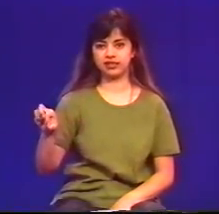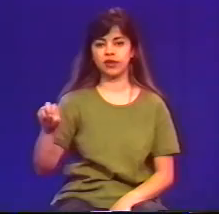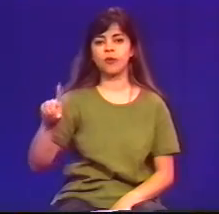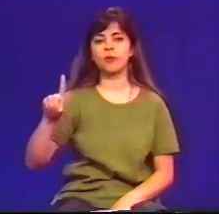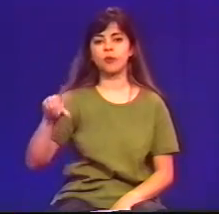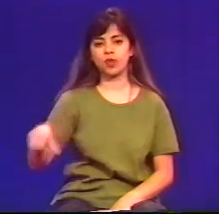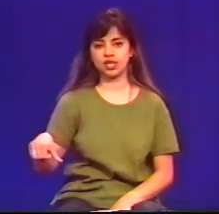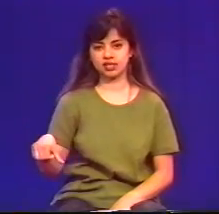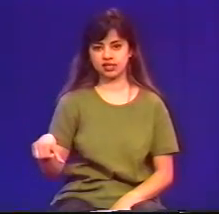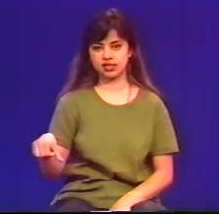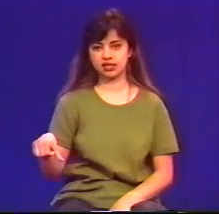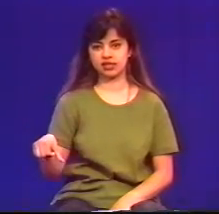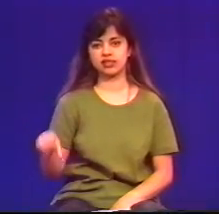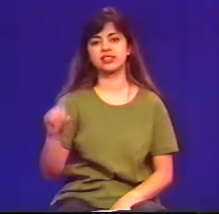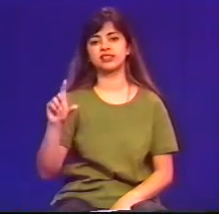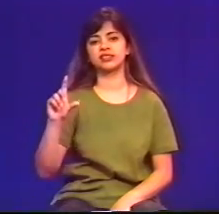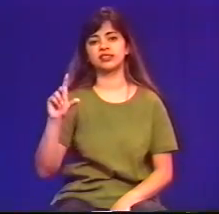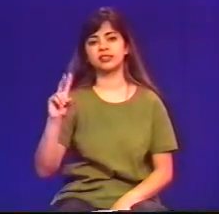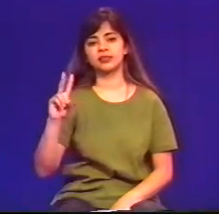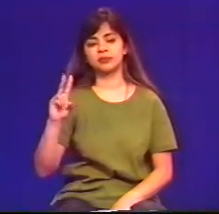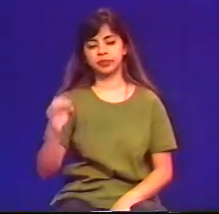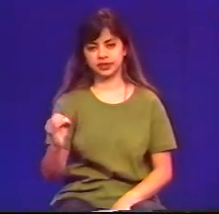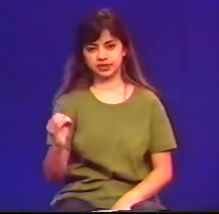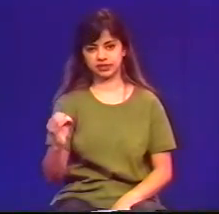18, 19, and 20.